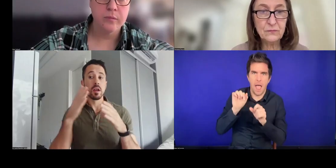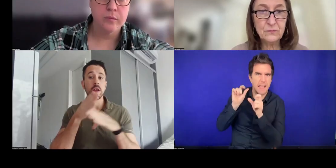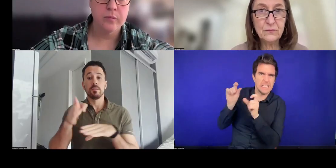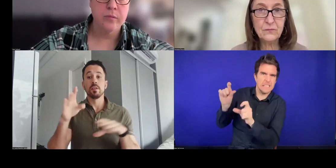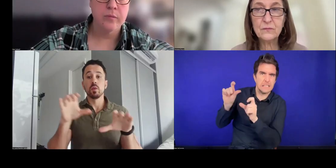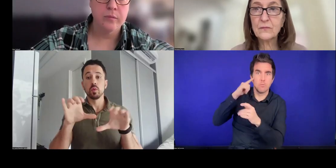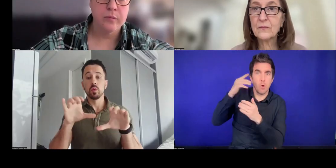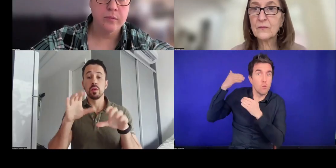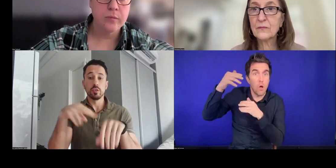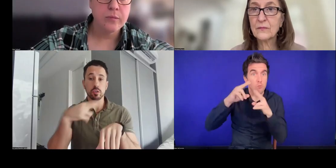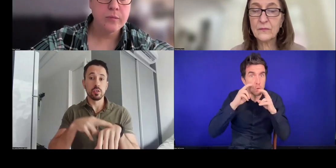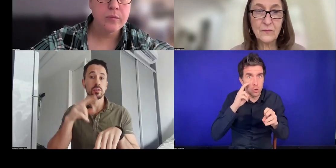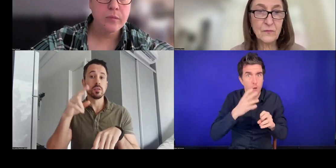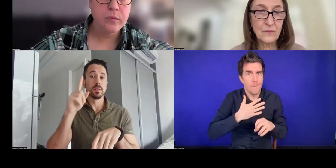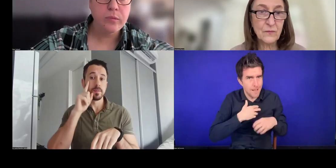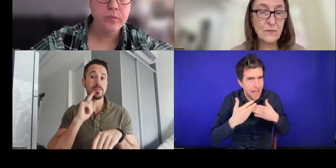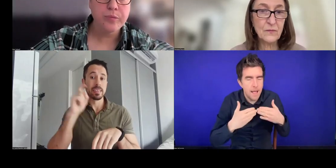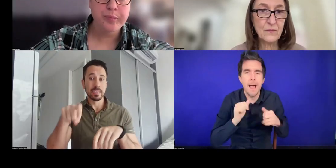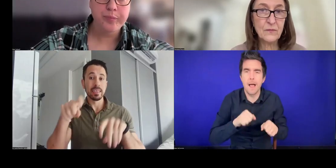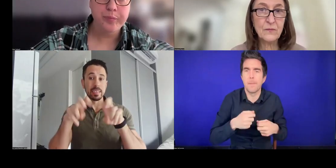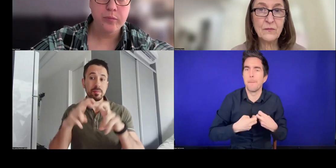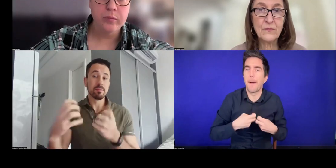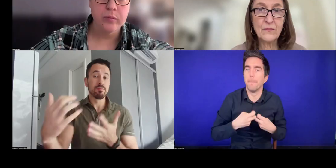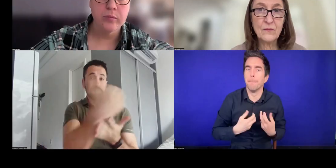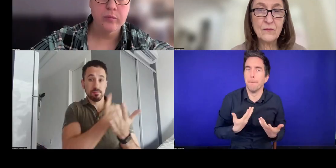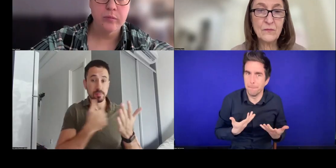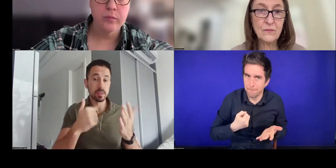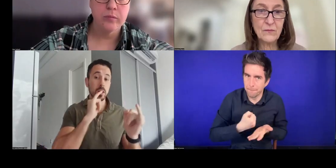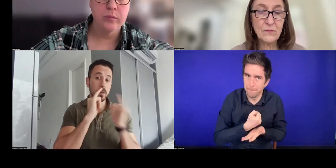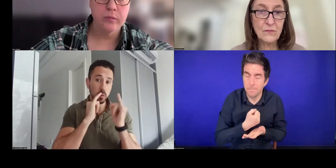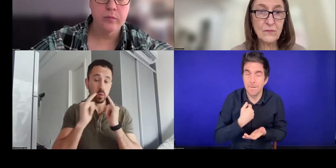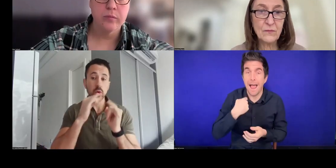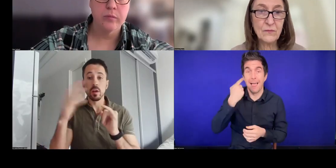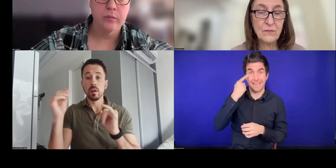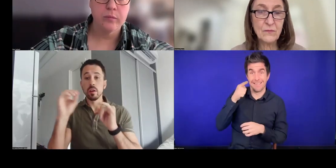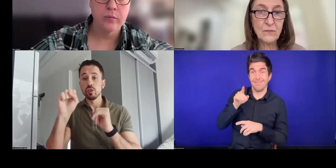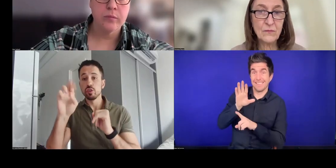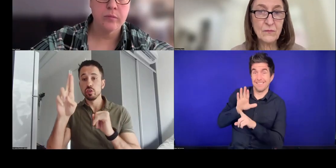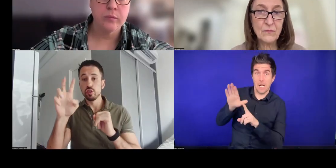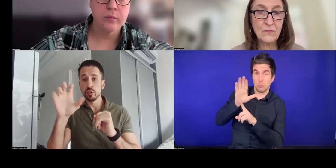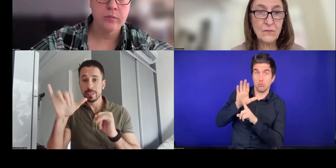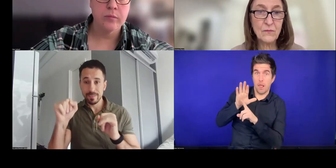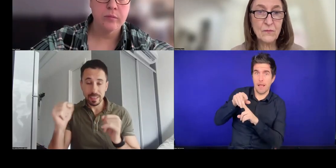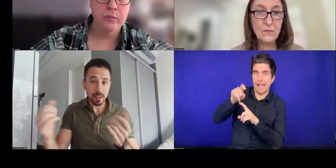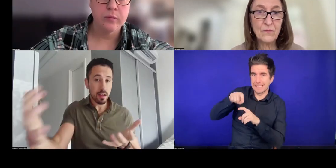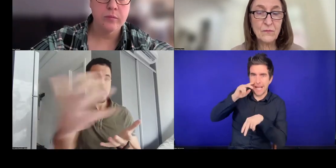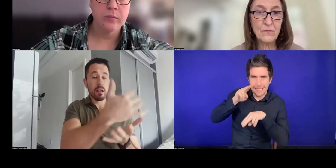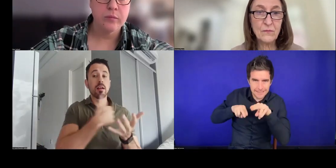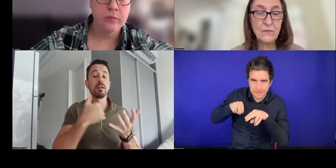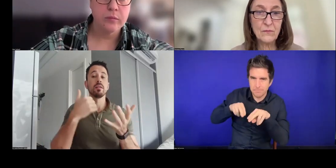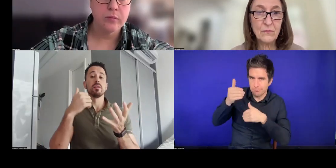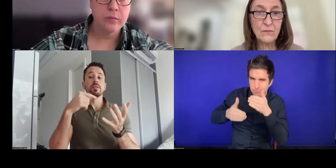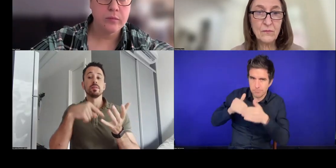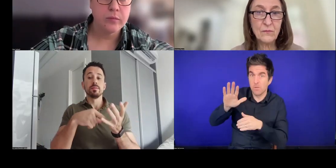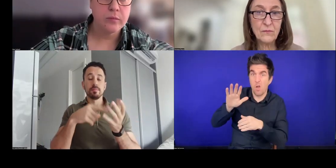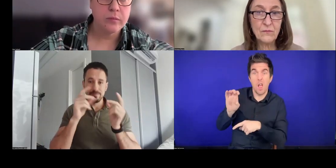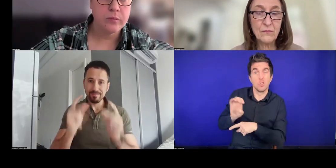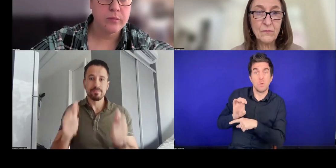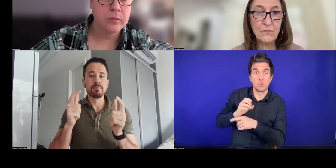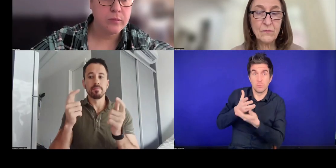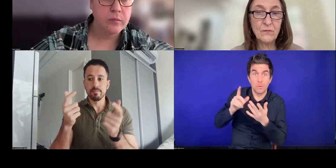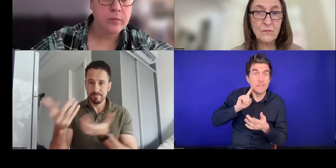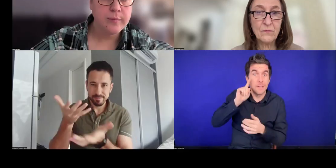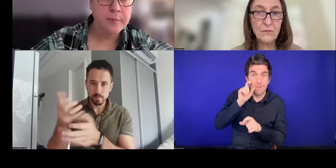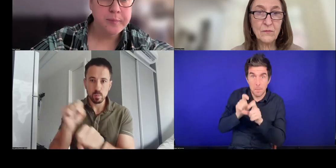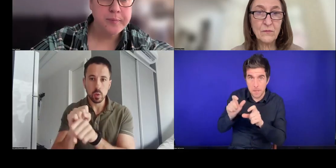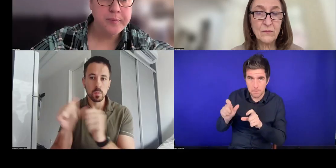in Ecuador for the deaf population. And what I did is after the national deaf needs assessment, I did interviews,